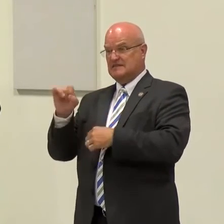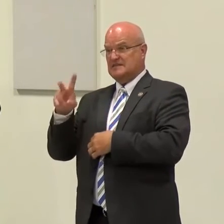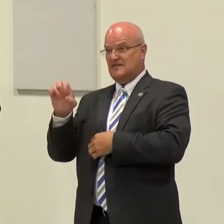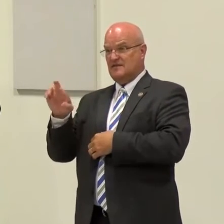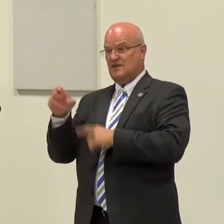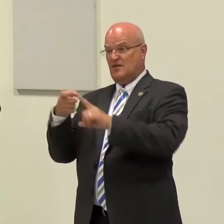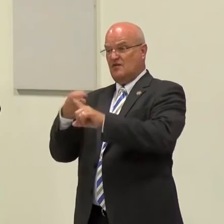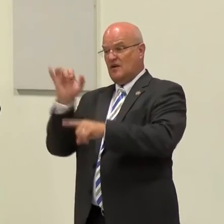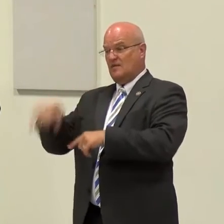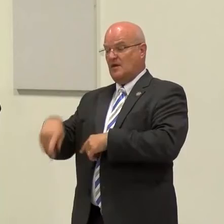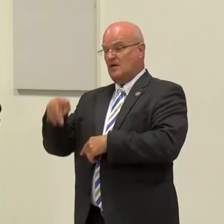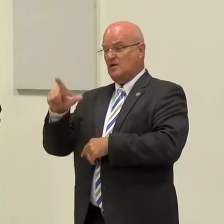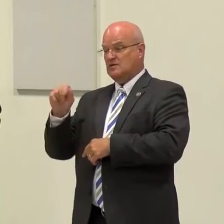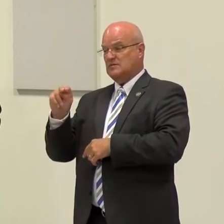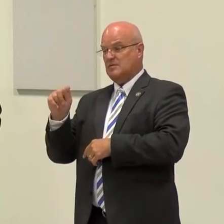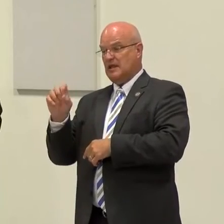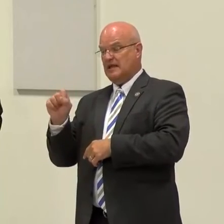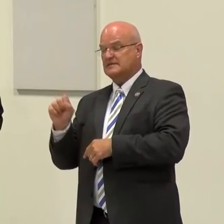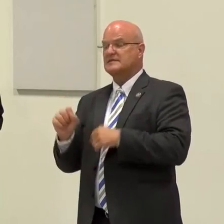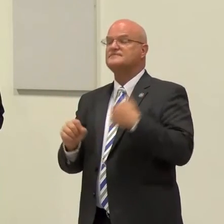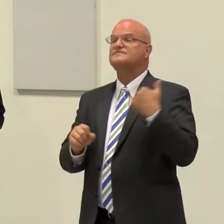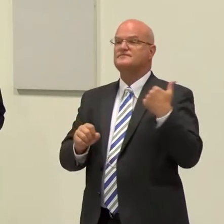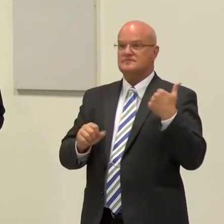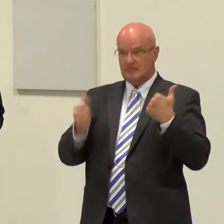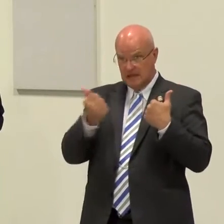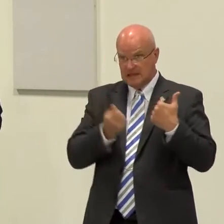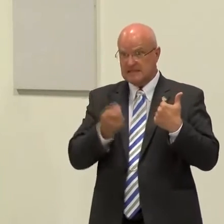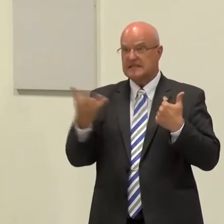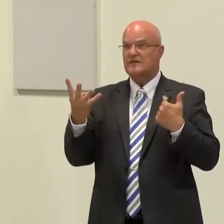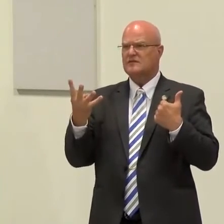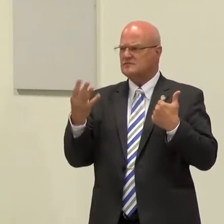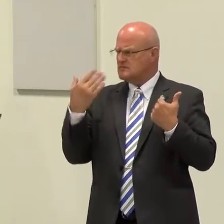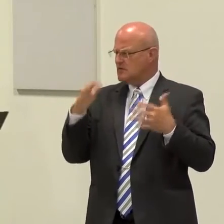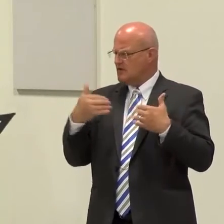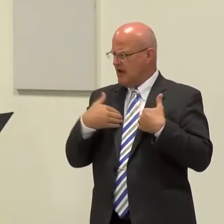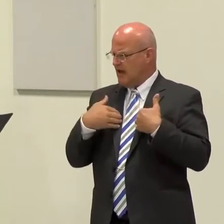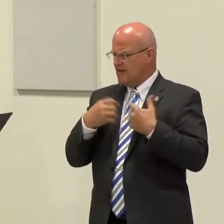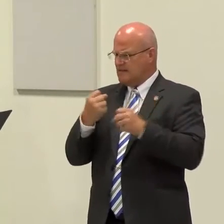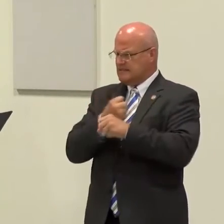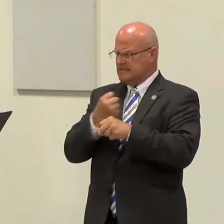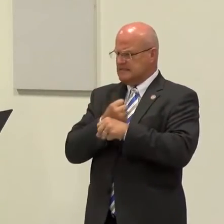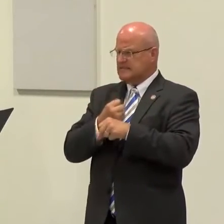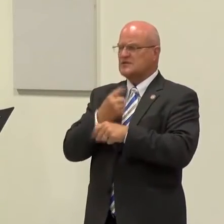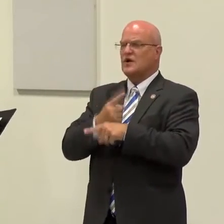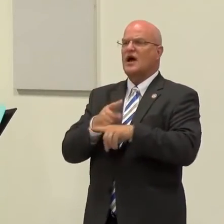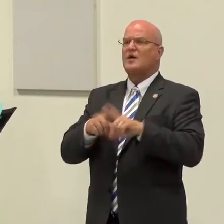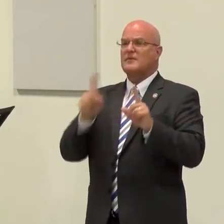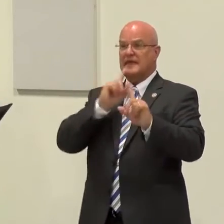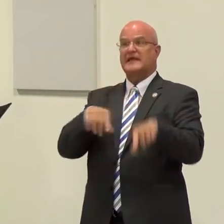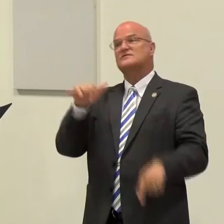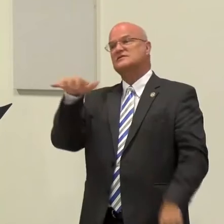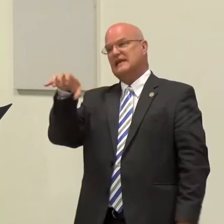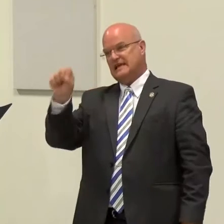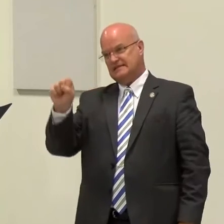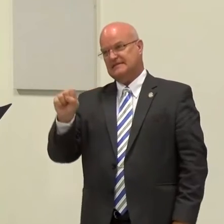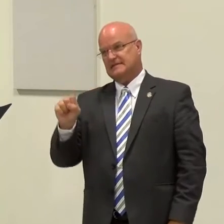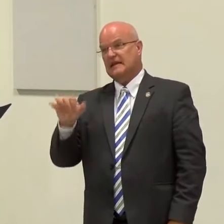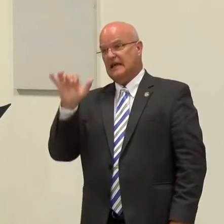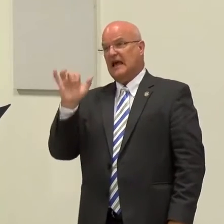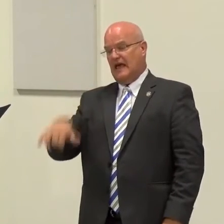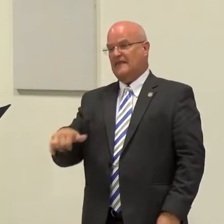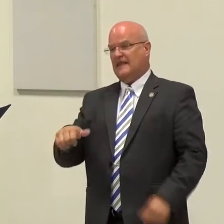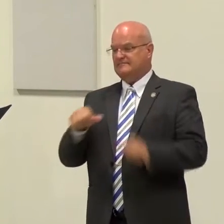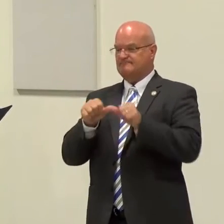come from those plants? There's been a number of those. I don't know if you have the statistics there, but the answer is yes. And